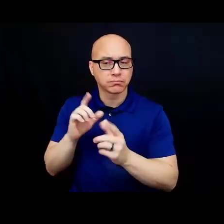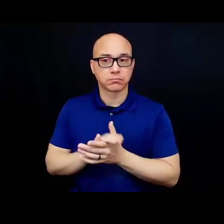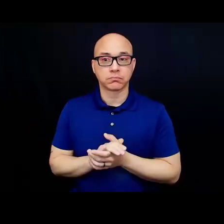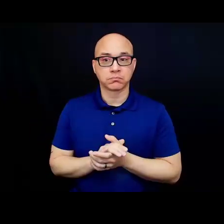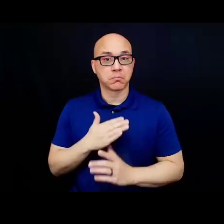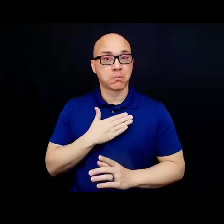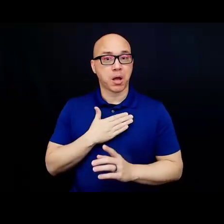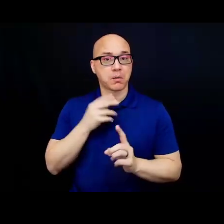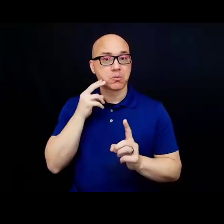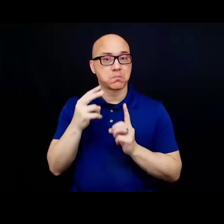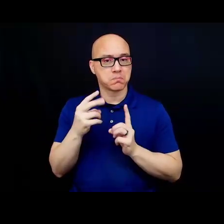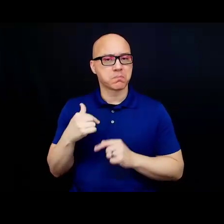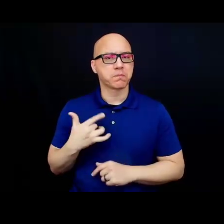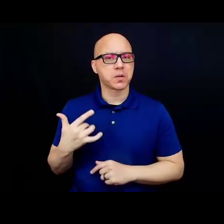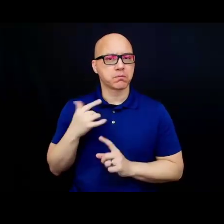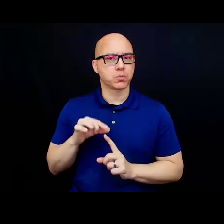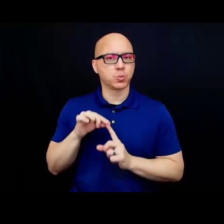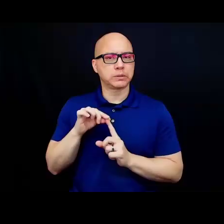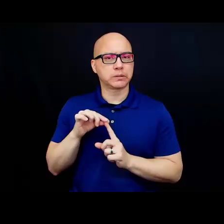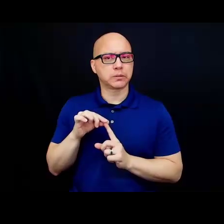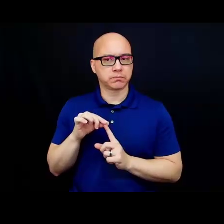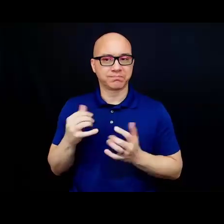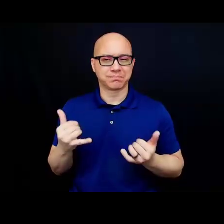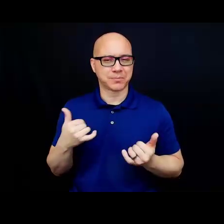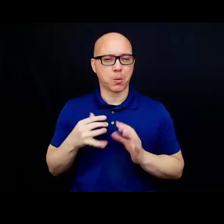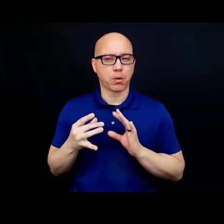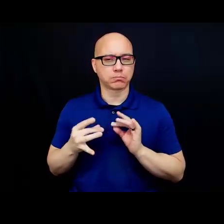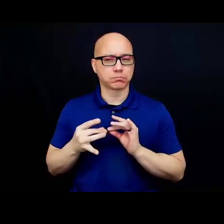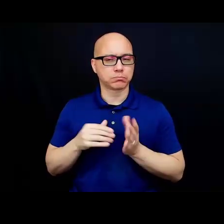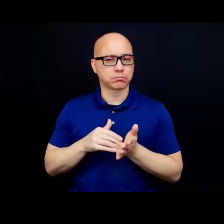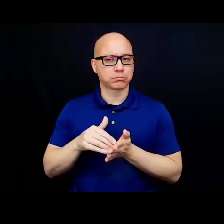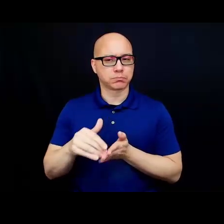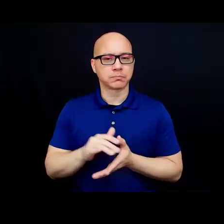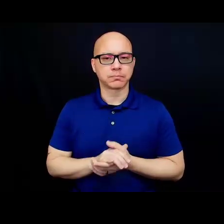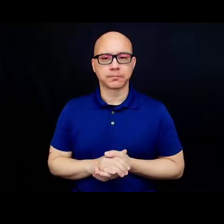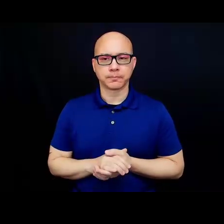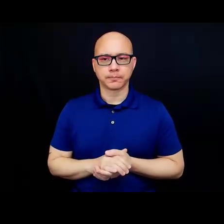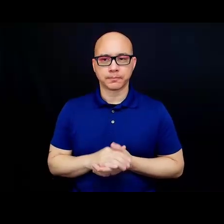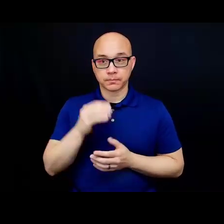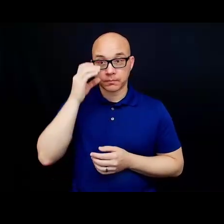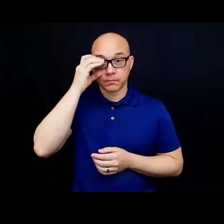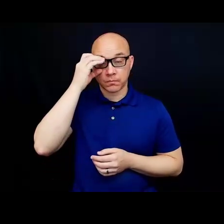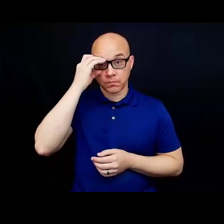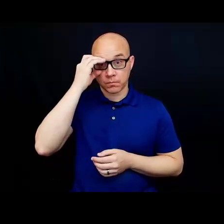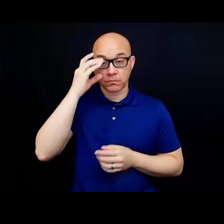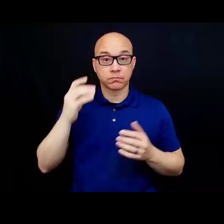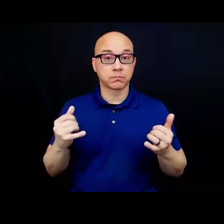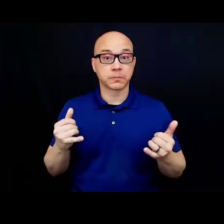perspective. And so I think you'll hear that during the discussion. So the learning objectives for